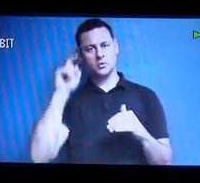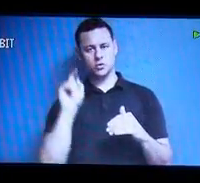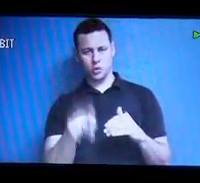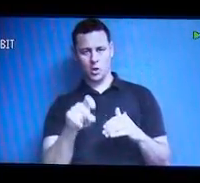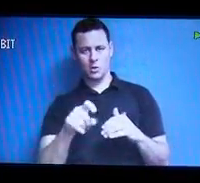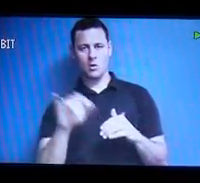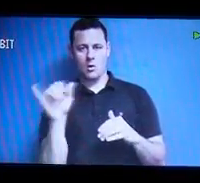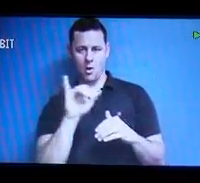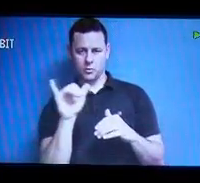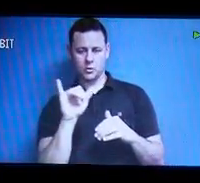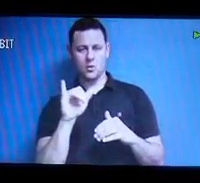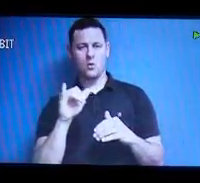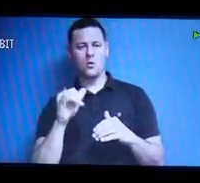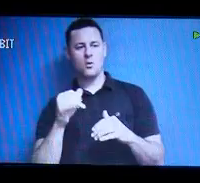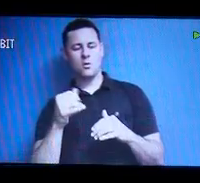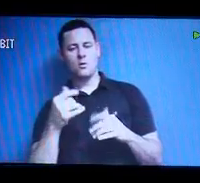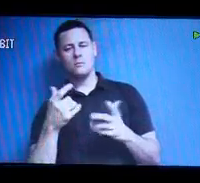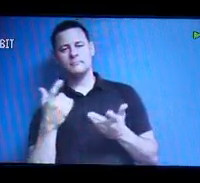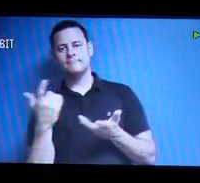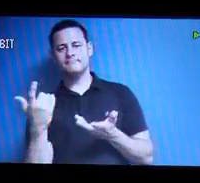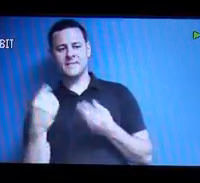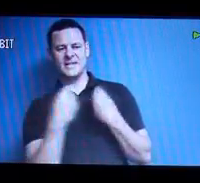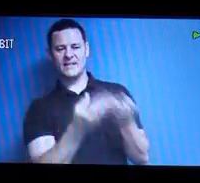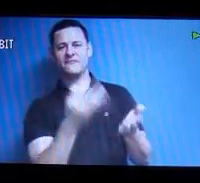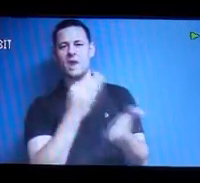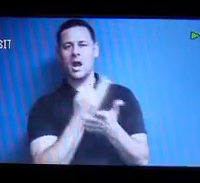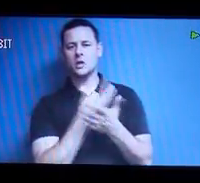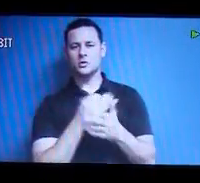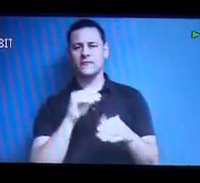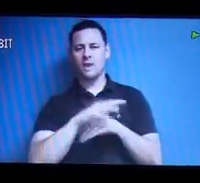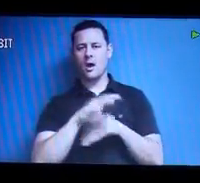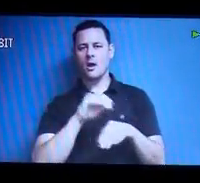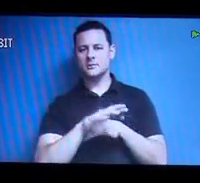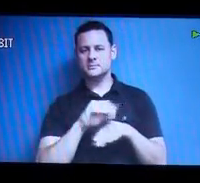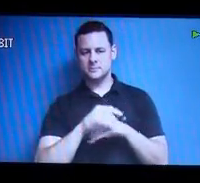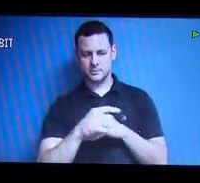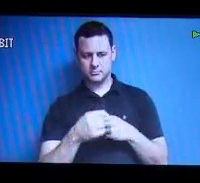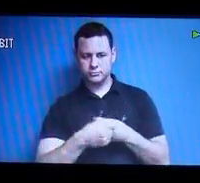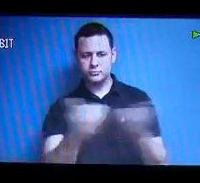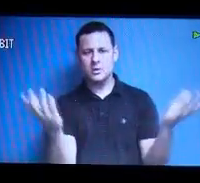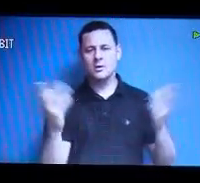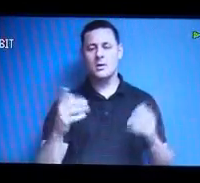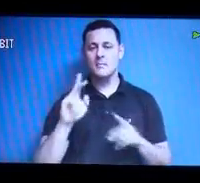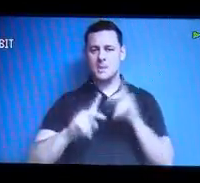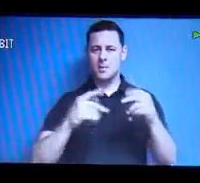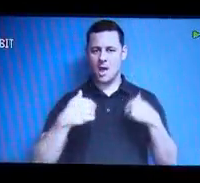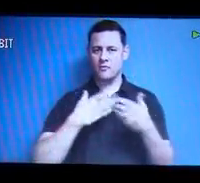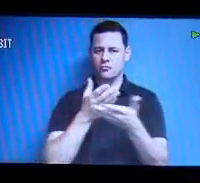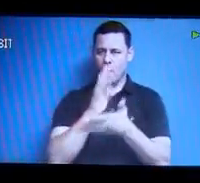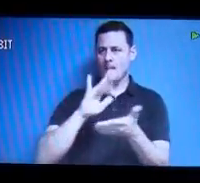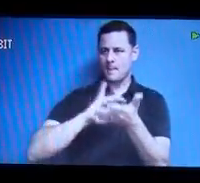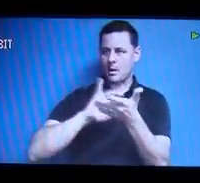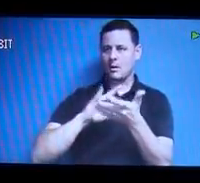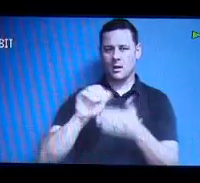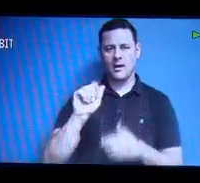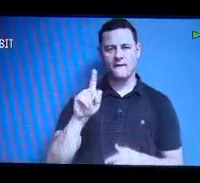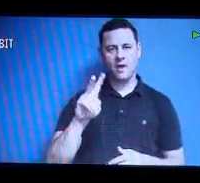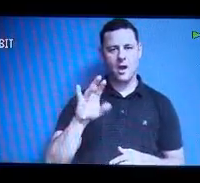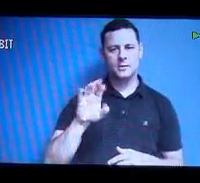we subsidize medical advice. It's recognized throughout the world that people have a right to medical advice. But They don't have any right